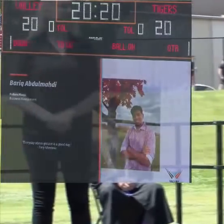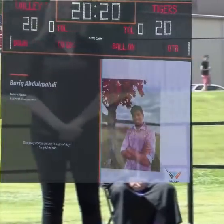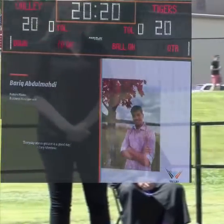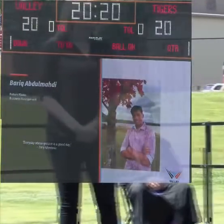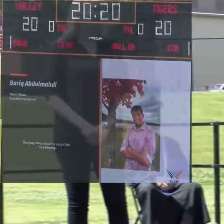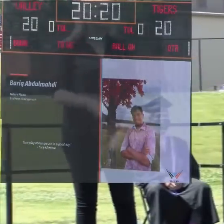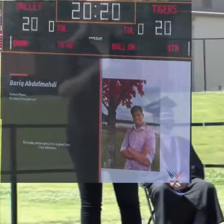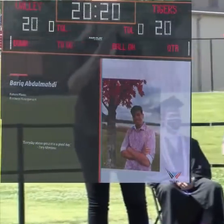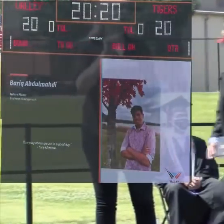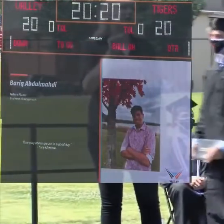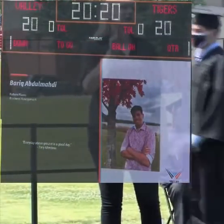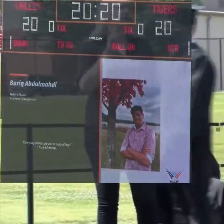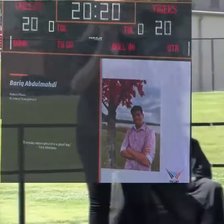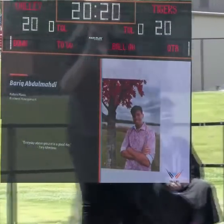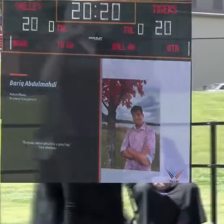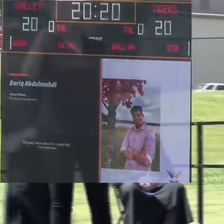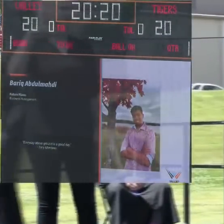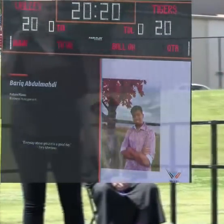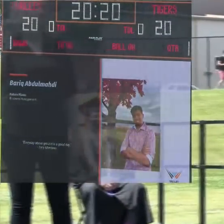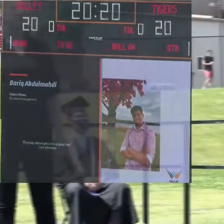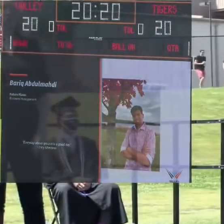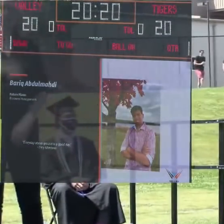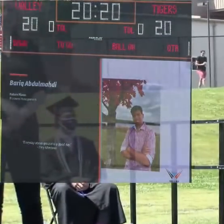Barack Abdelmadi.